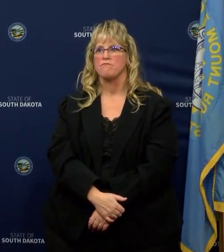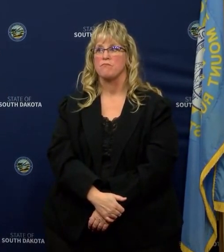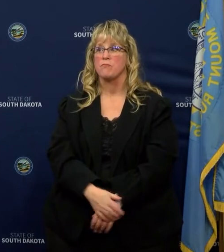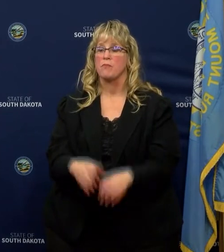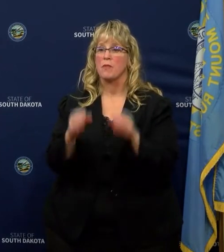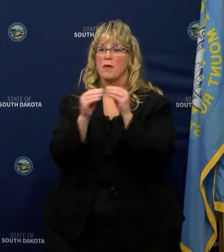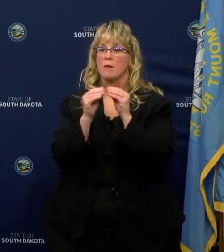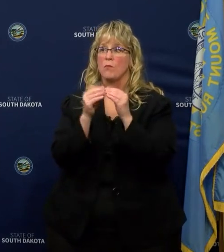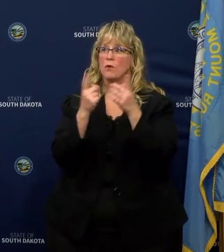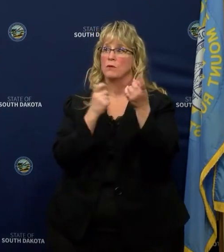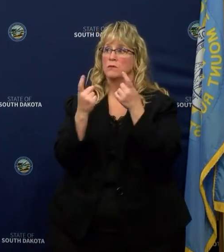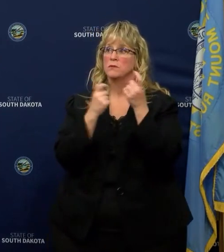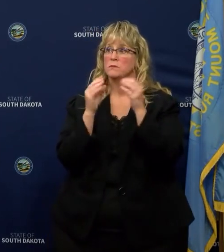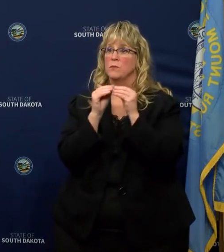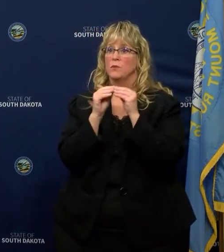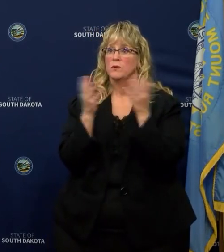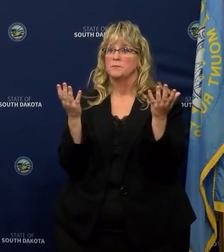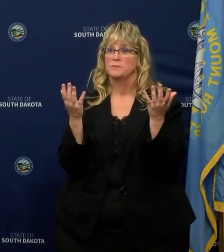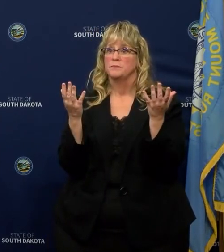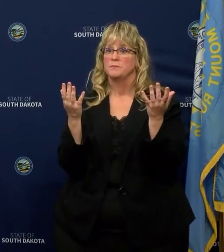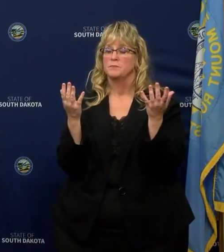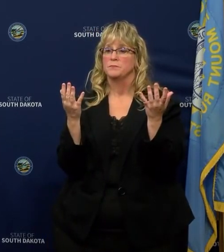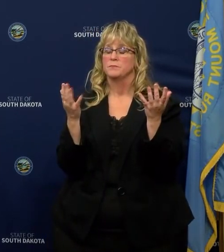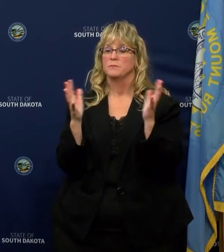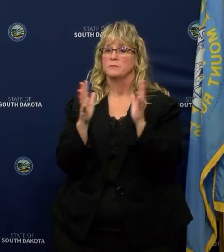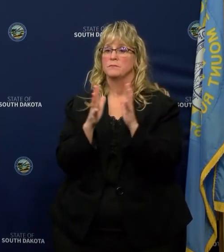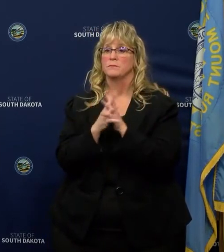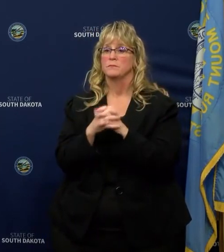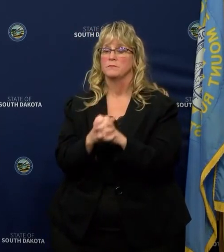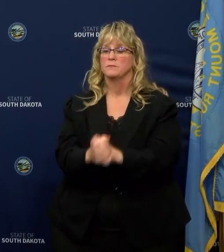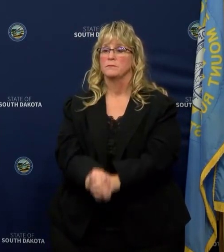Further questions? Yeah, come on.